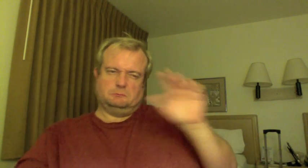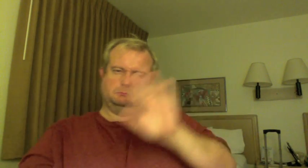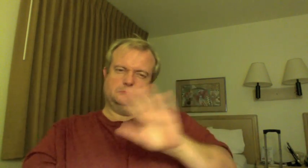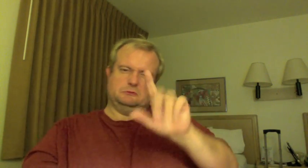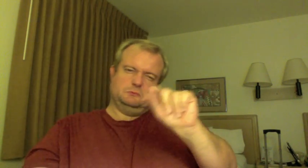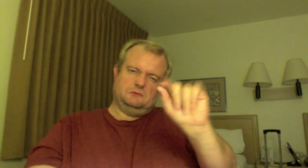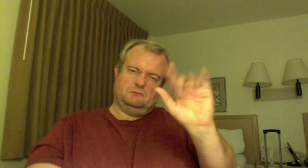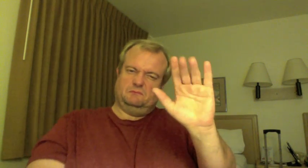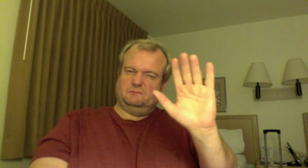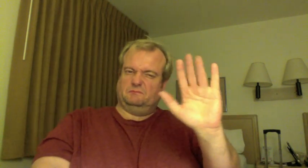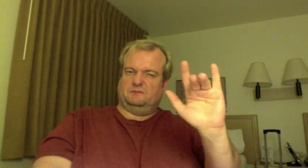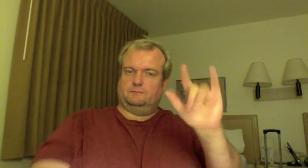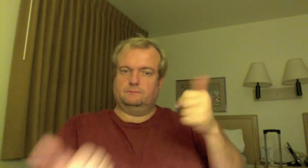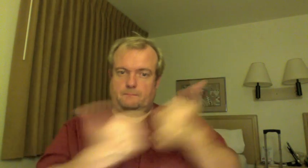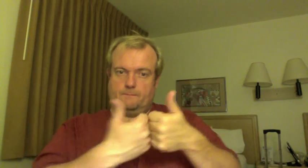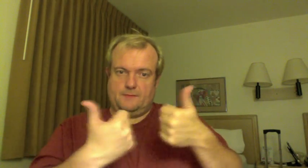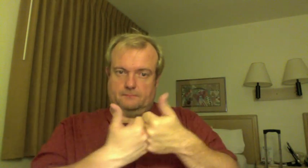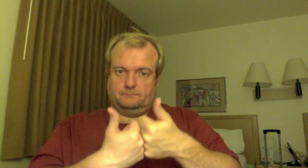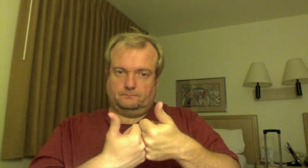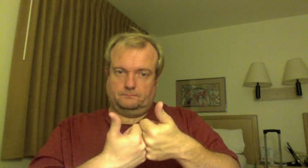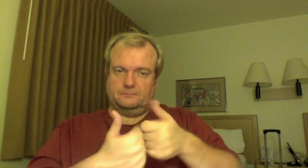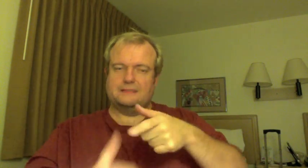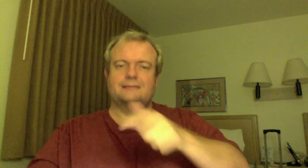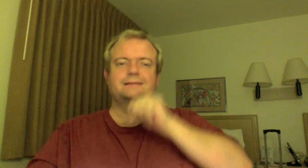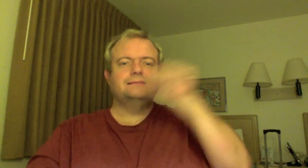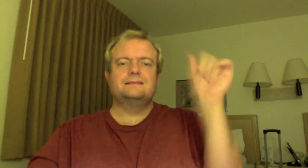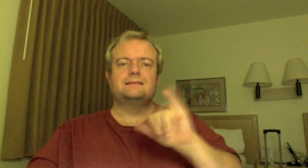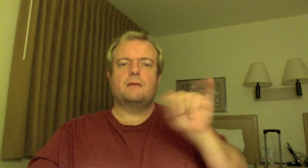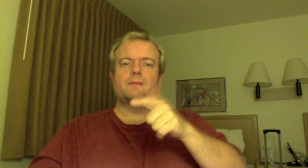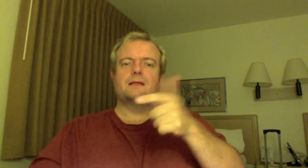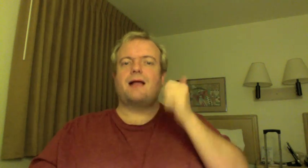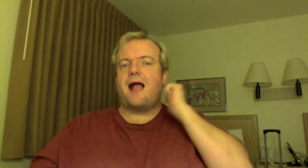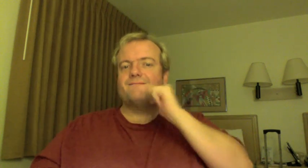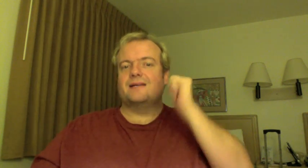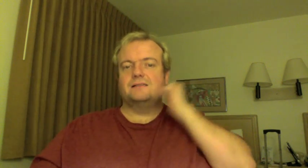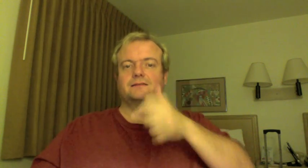The construction is on track, but a bigger problem is on people's minds.